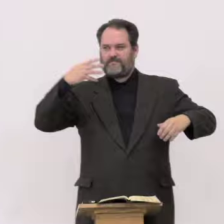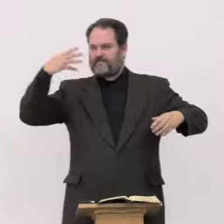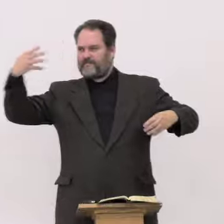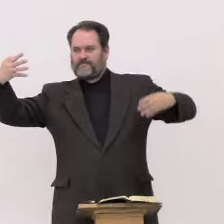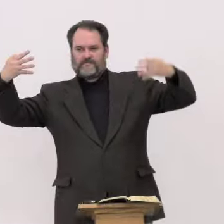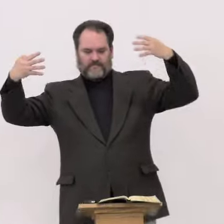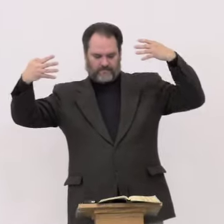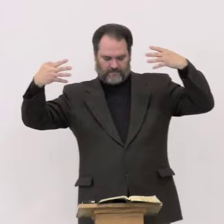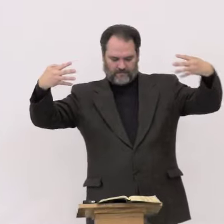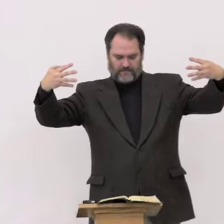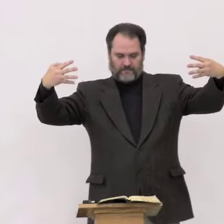now,